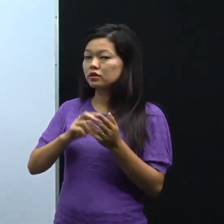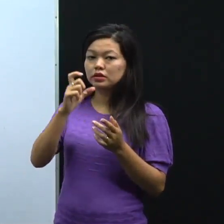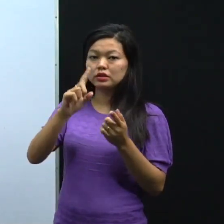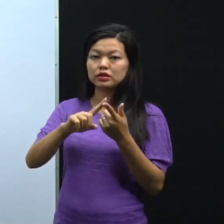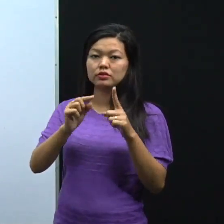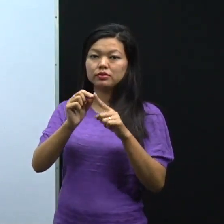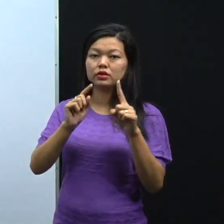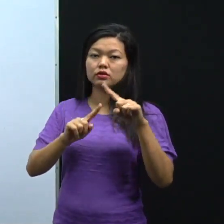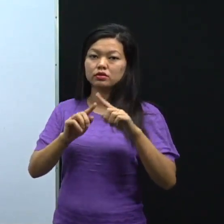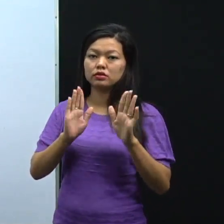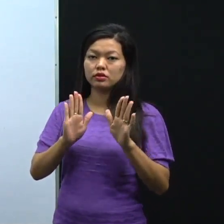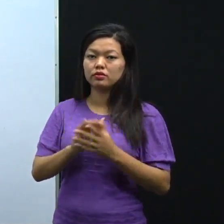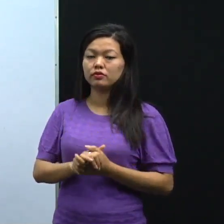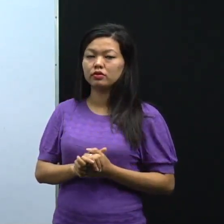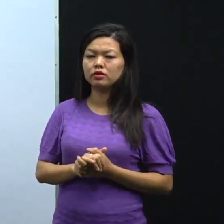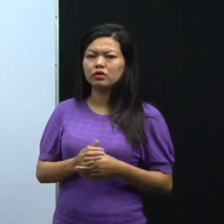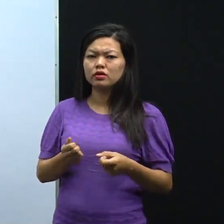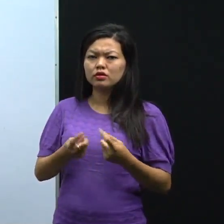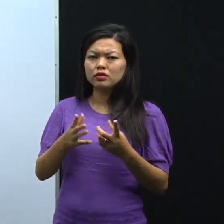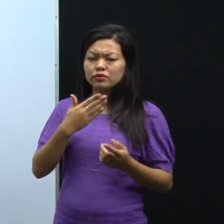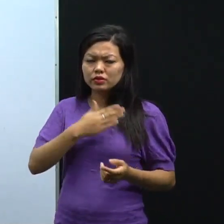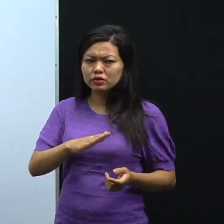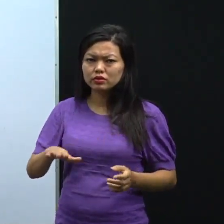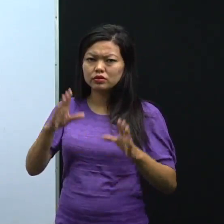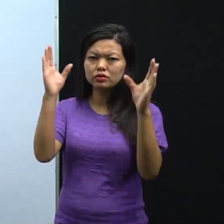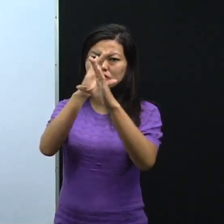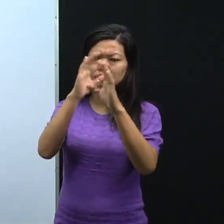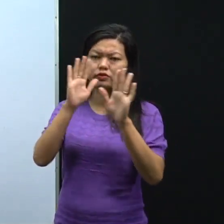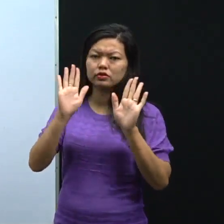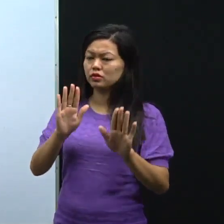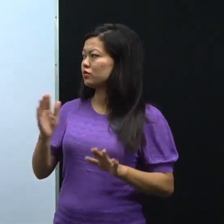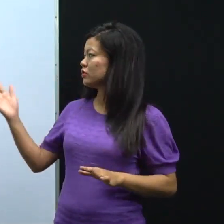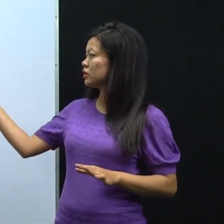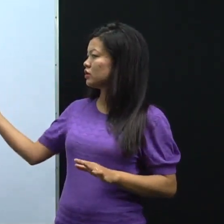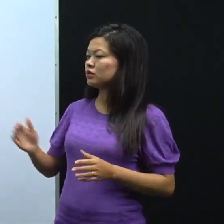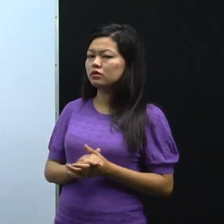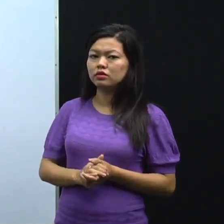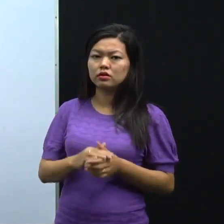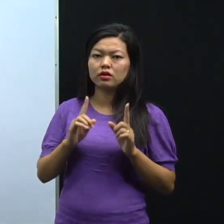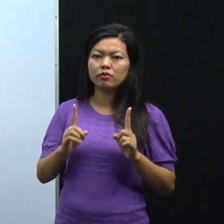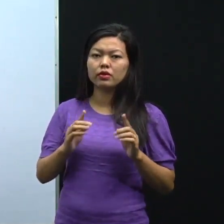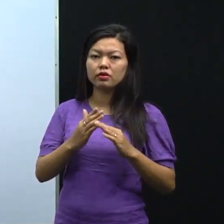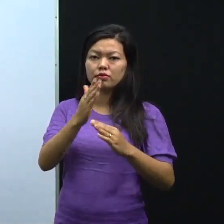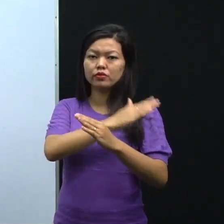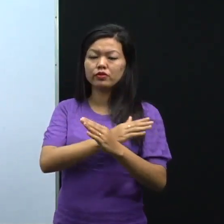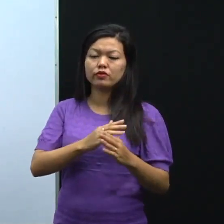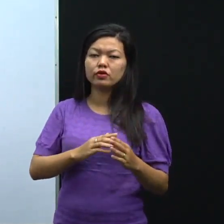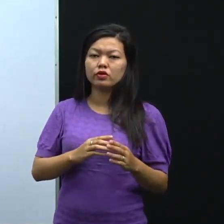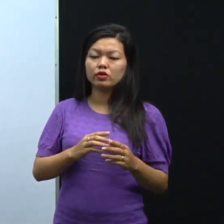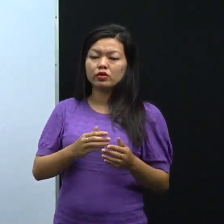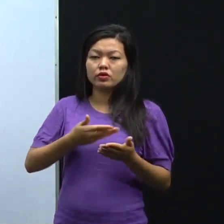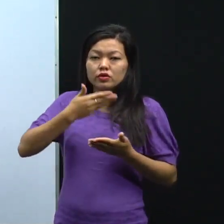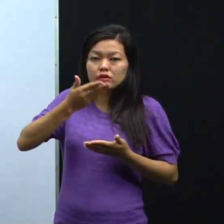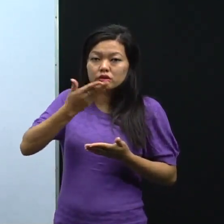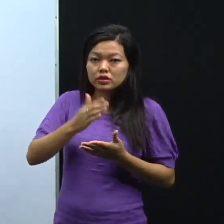So many students get confused with this mole. Okay, but before I discuss about this, if I